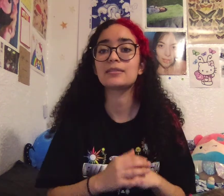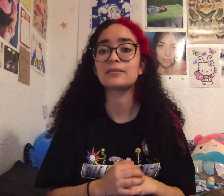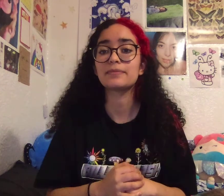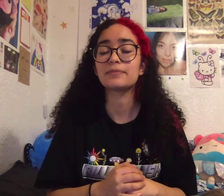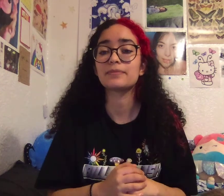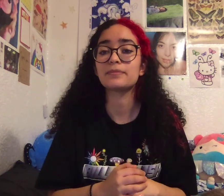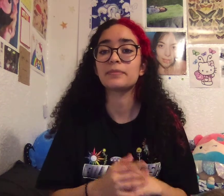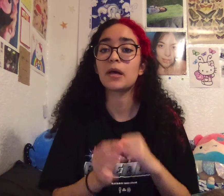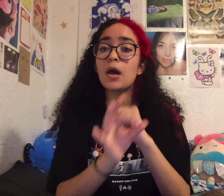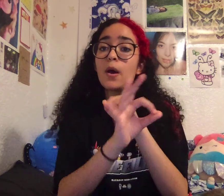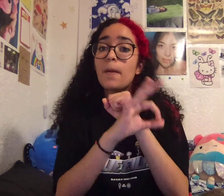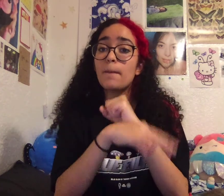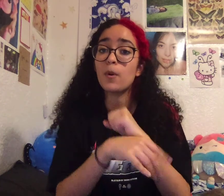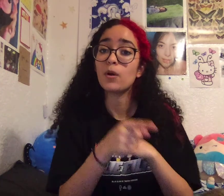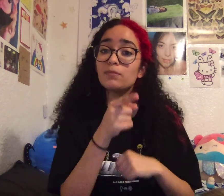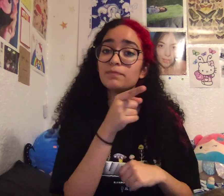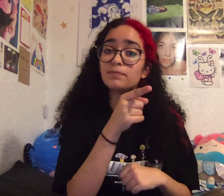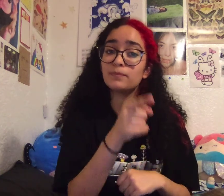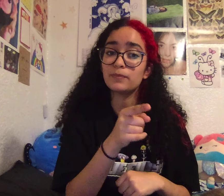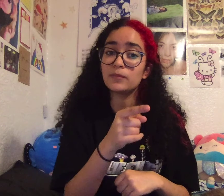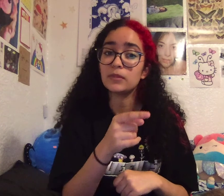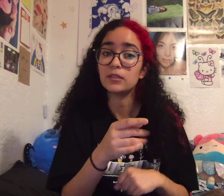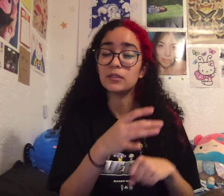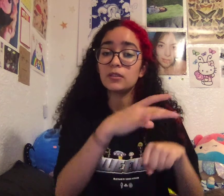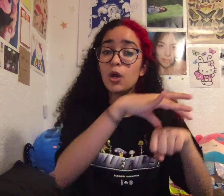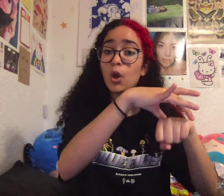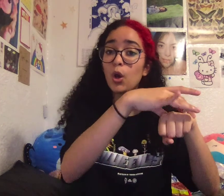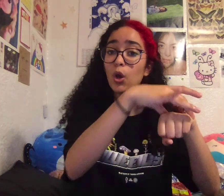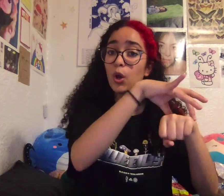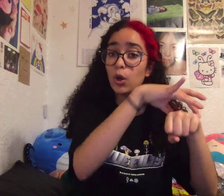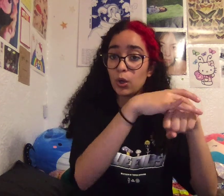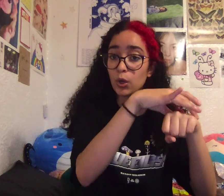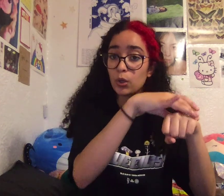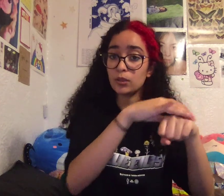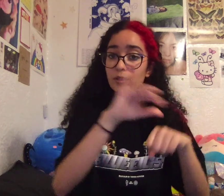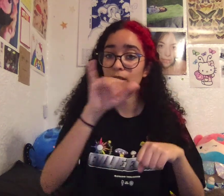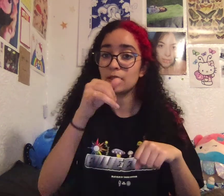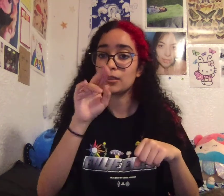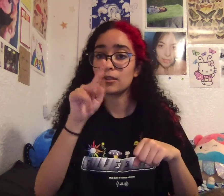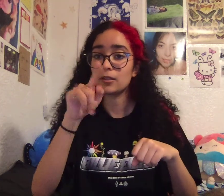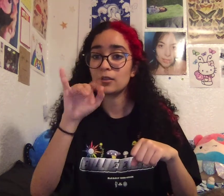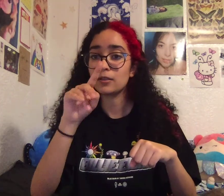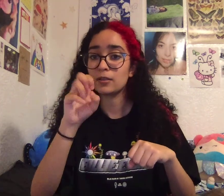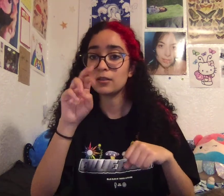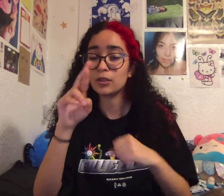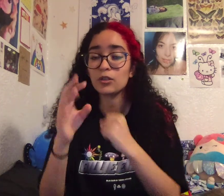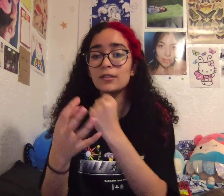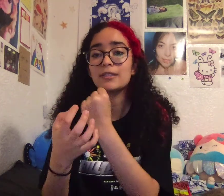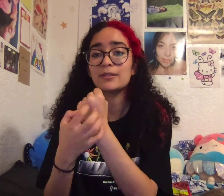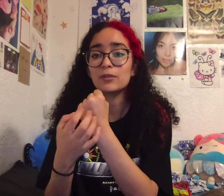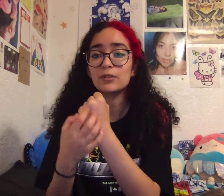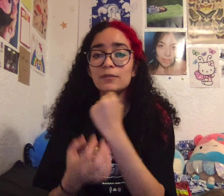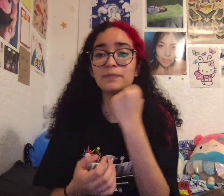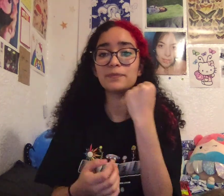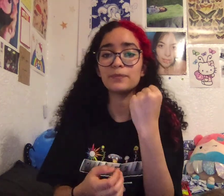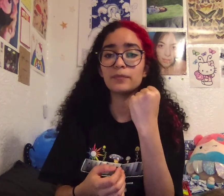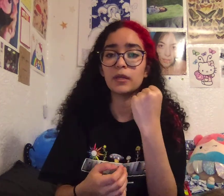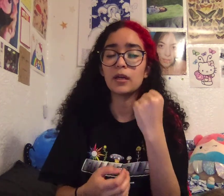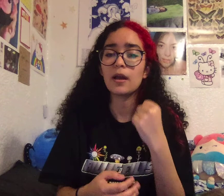Mars is right here, in between Earth and Jupiter. What color is Mars? Look